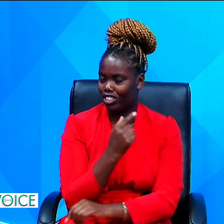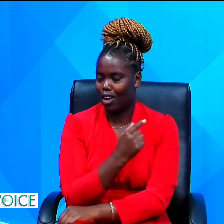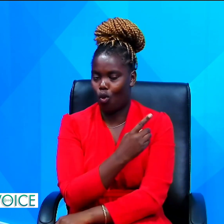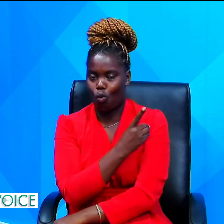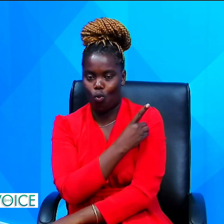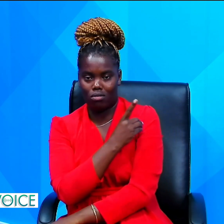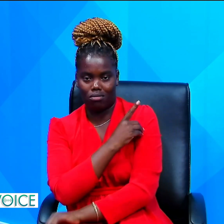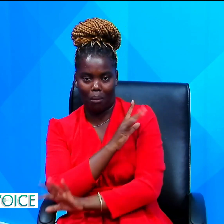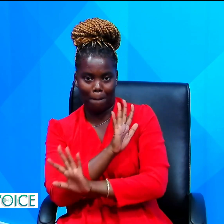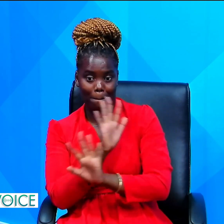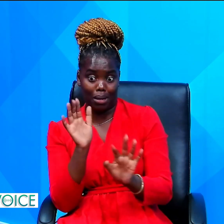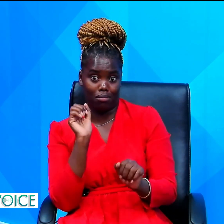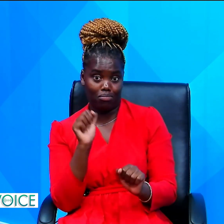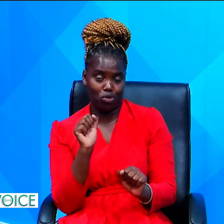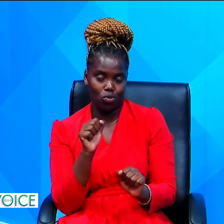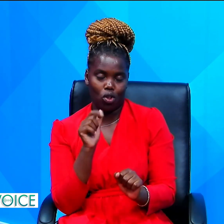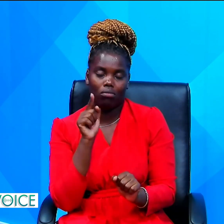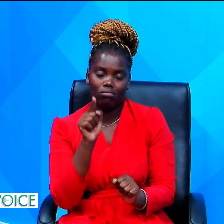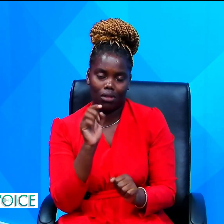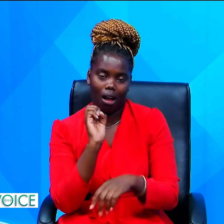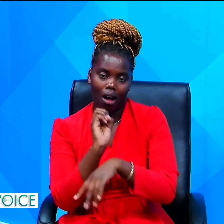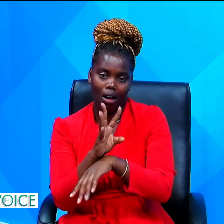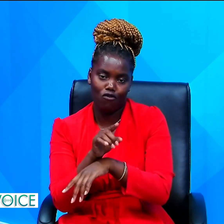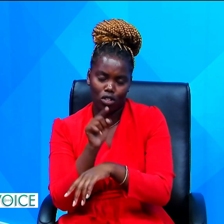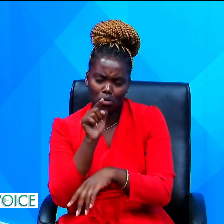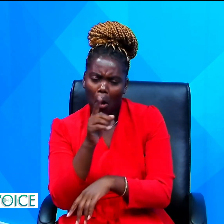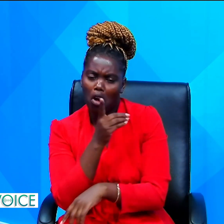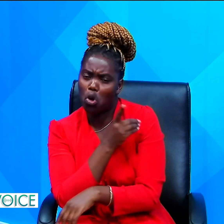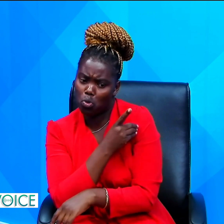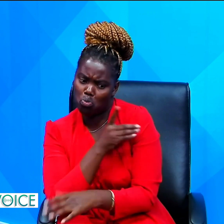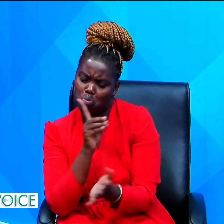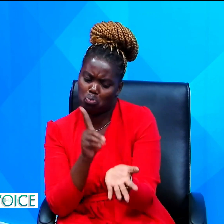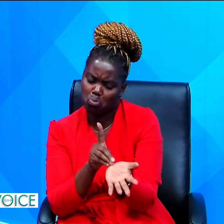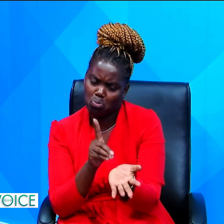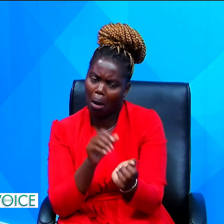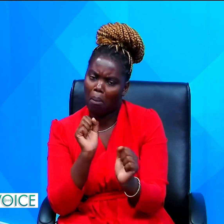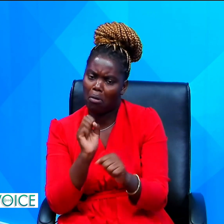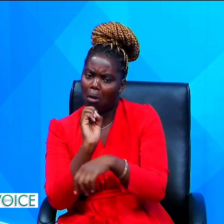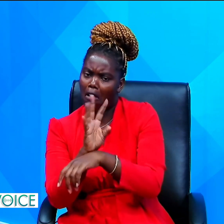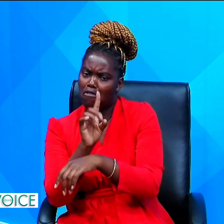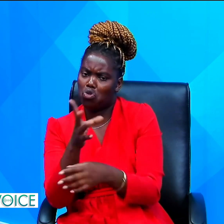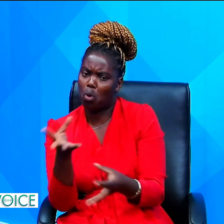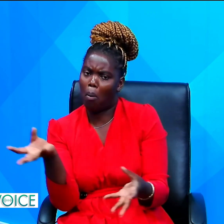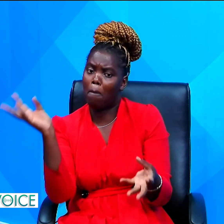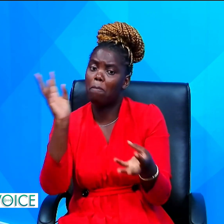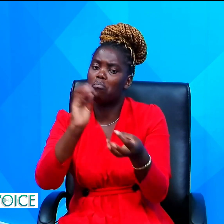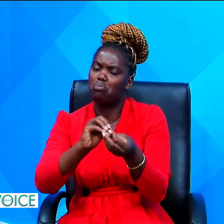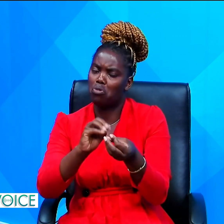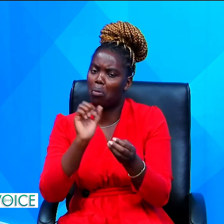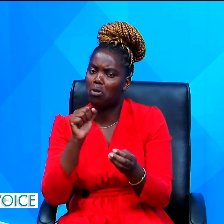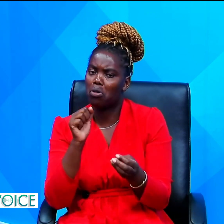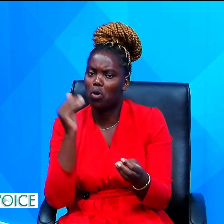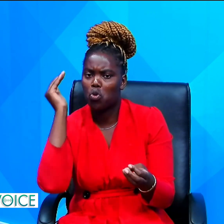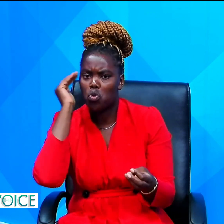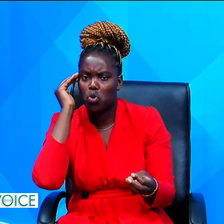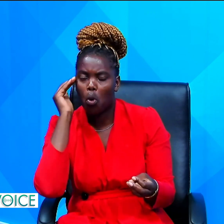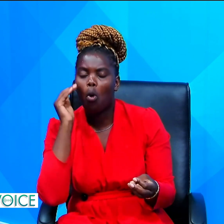If for more information, visit a doctor so that they can advise you accordingly. If you need more advice and you need